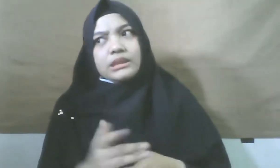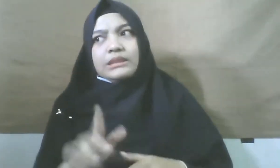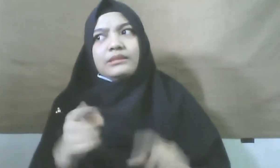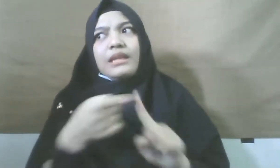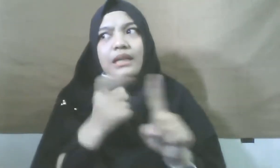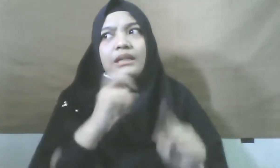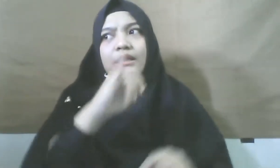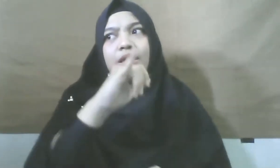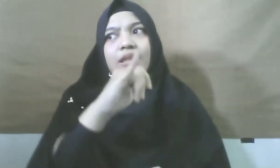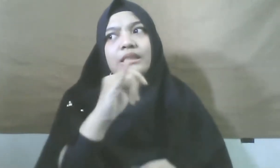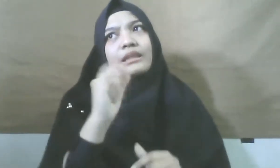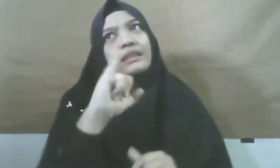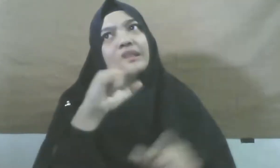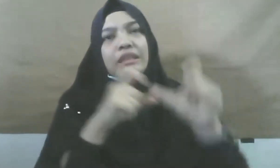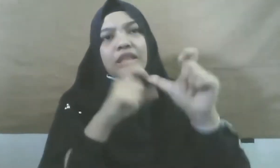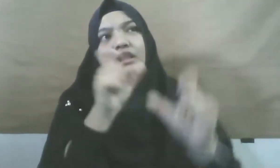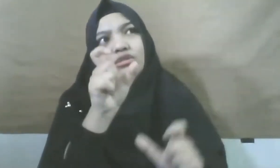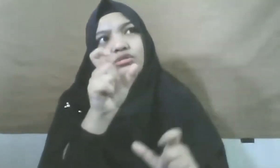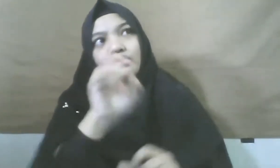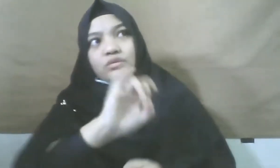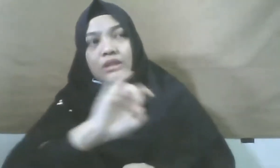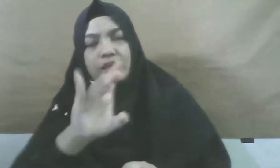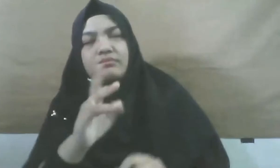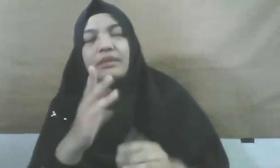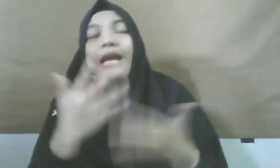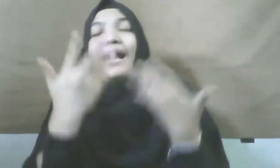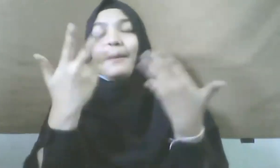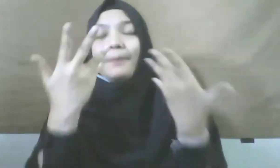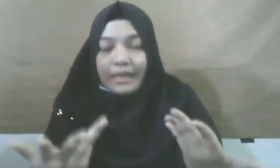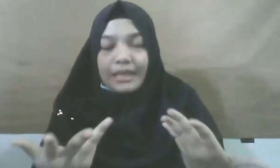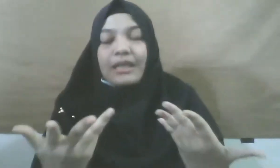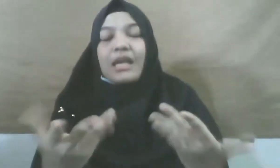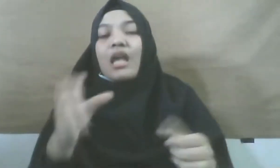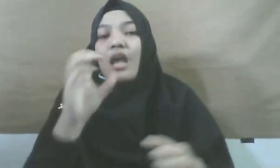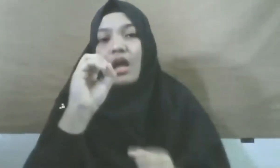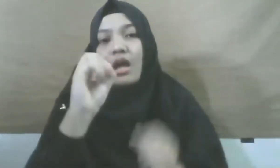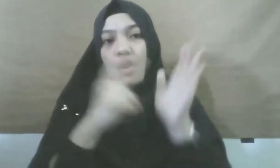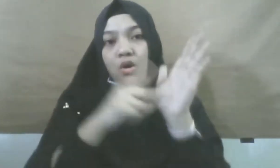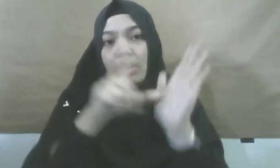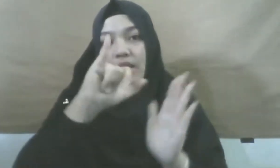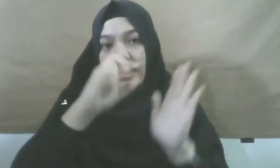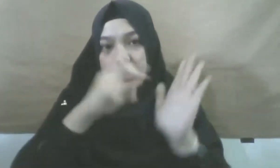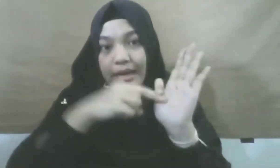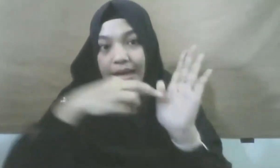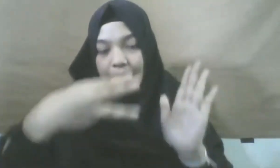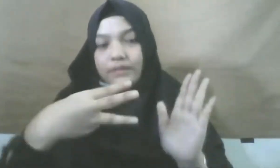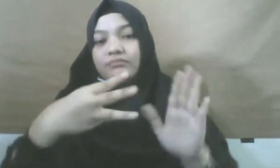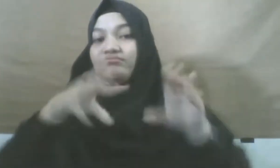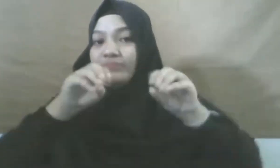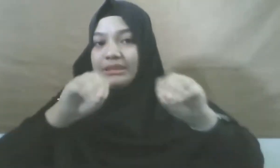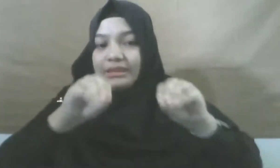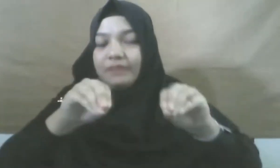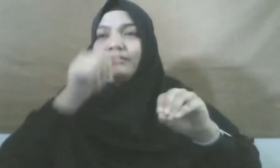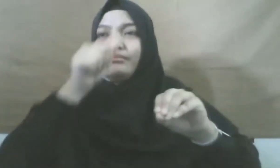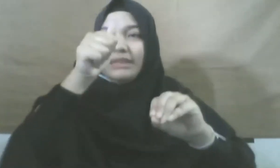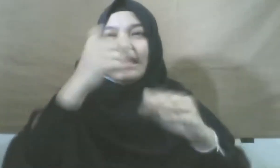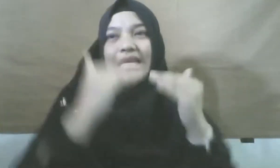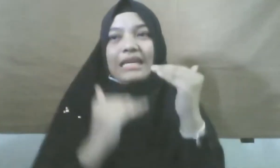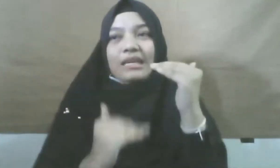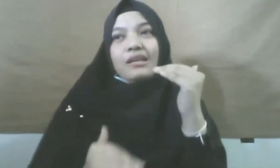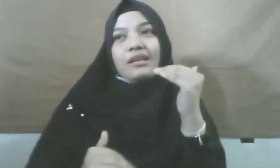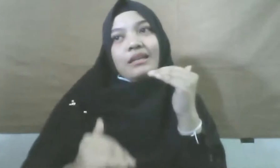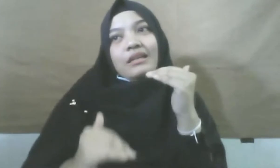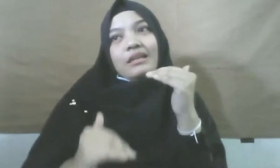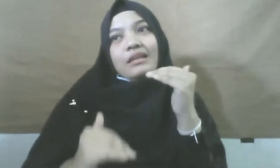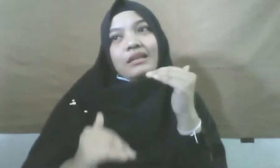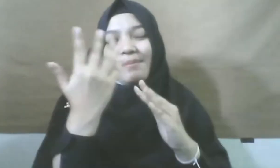could online teaching make higher education more accessible for people living with disability in the long